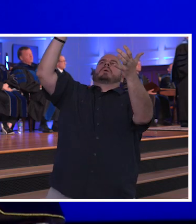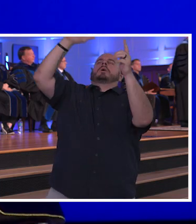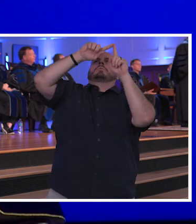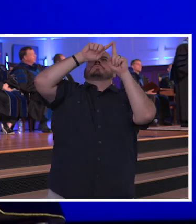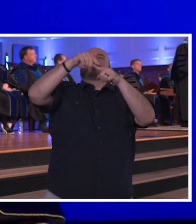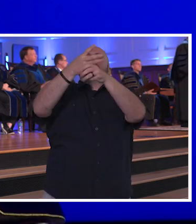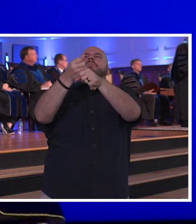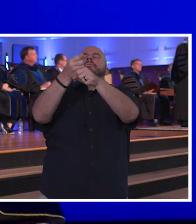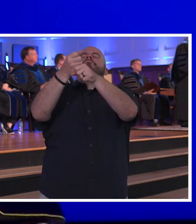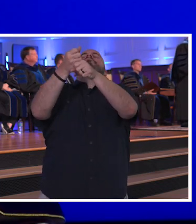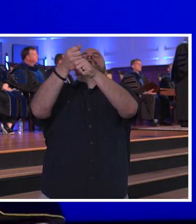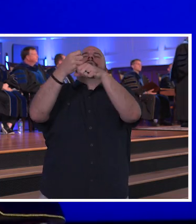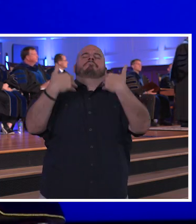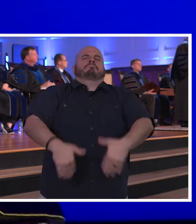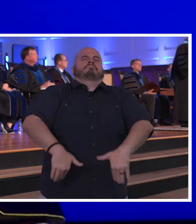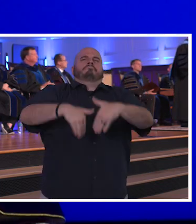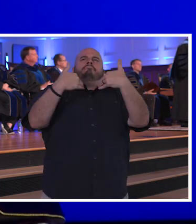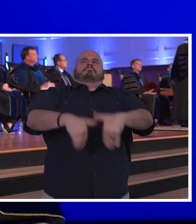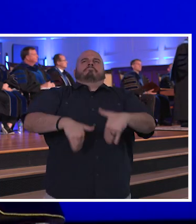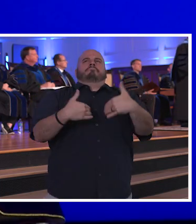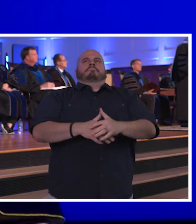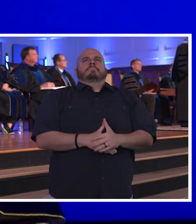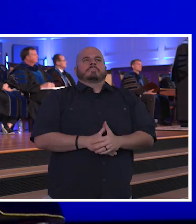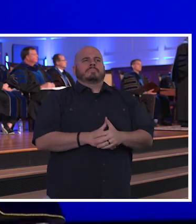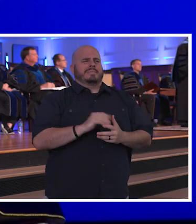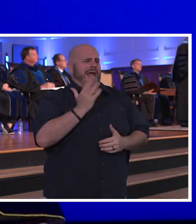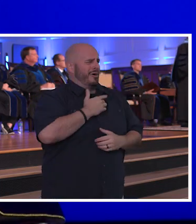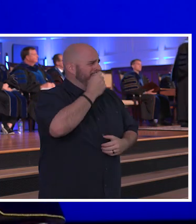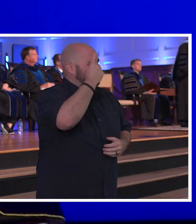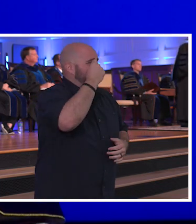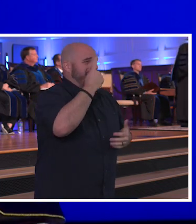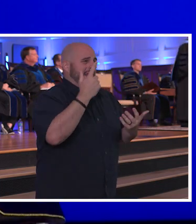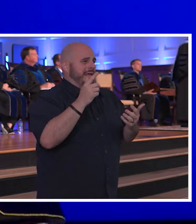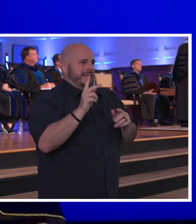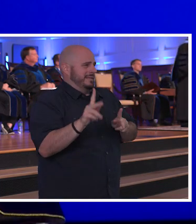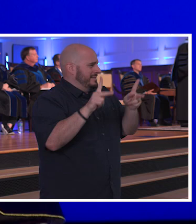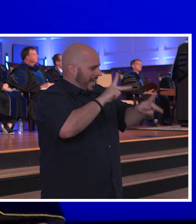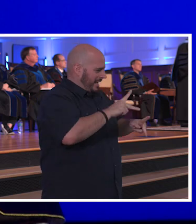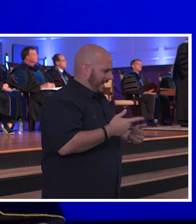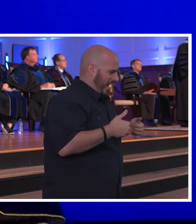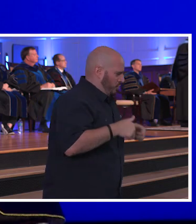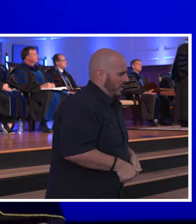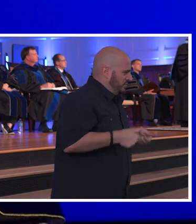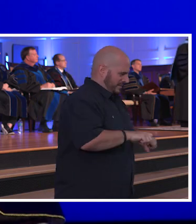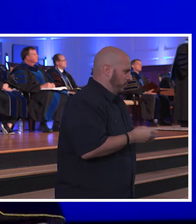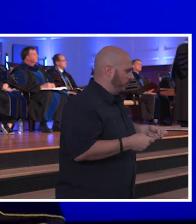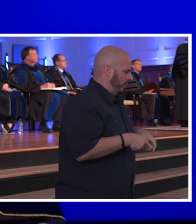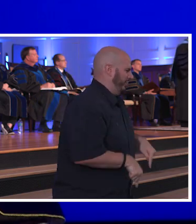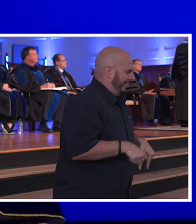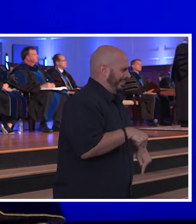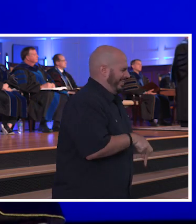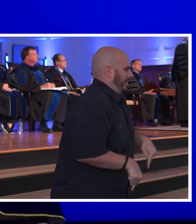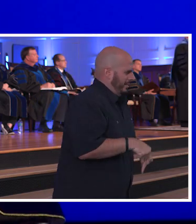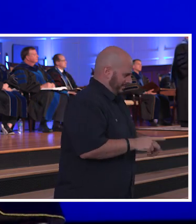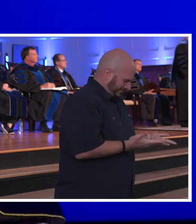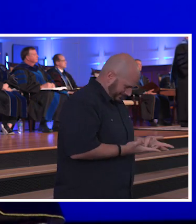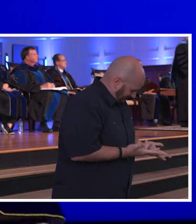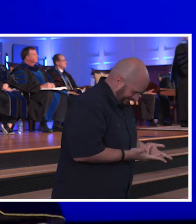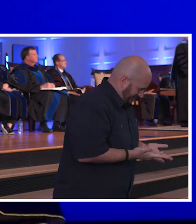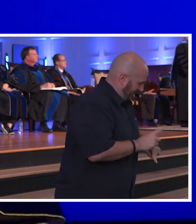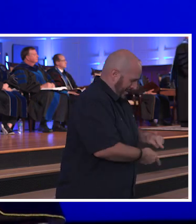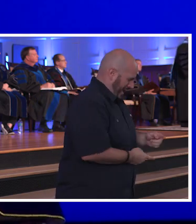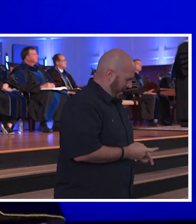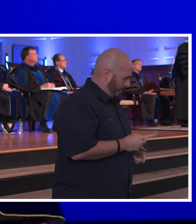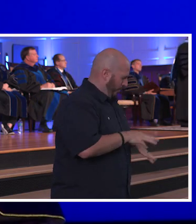goodness gracious, our understanding is a broken crutch. And our knowledge is indeed, perhaps not even the thimble